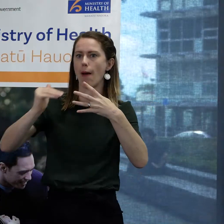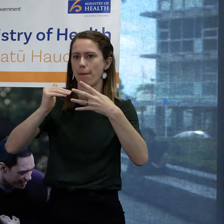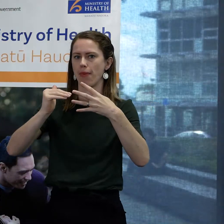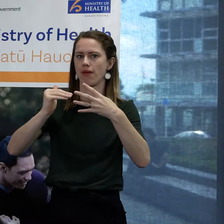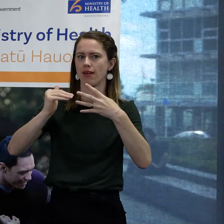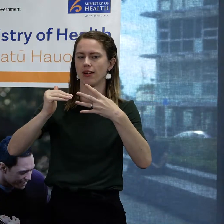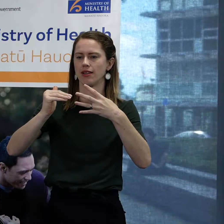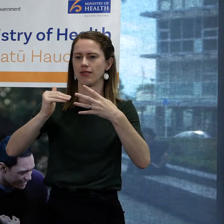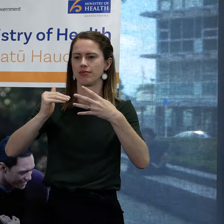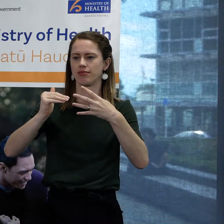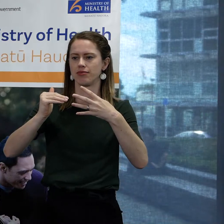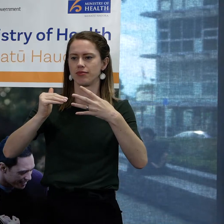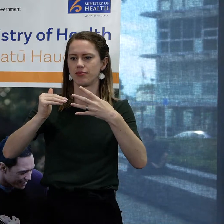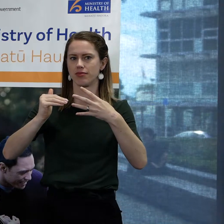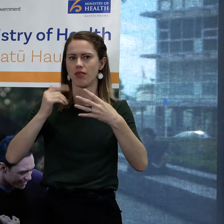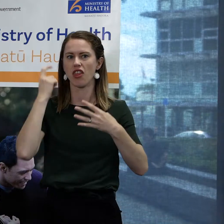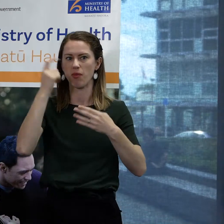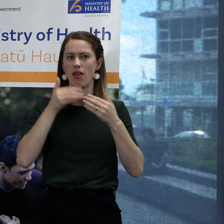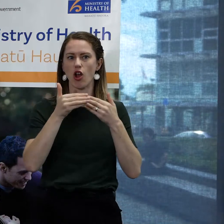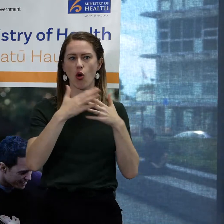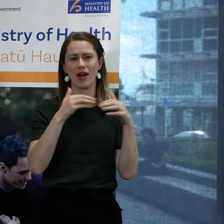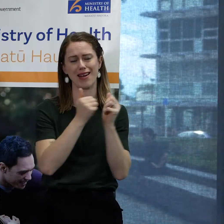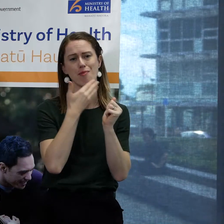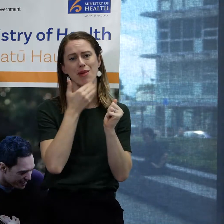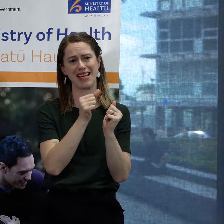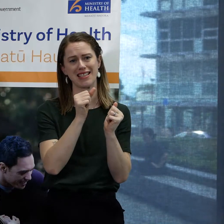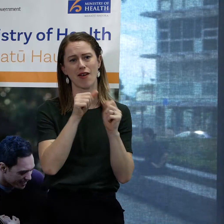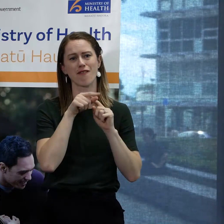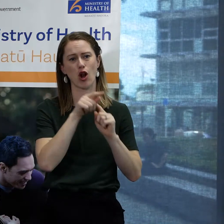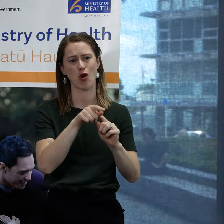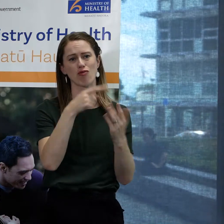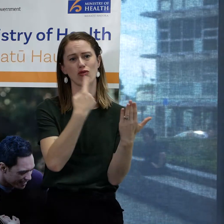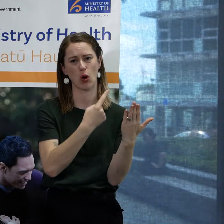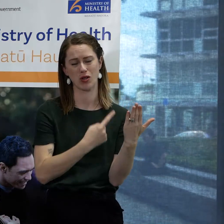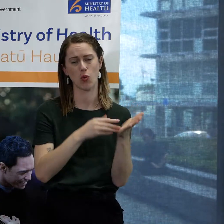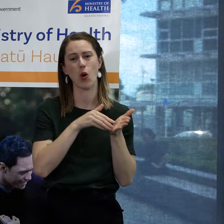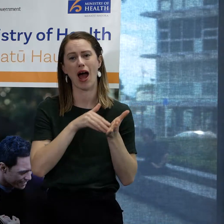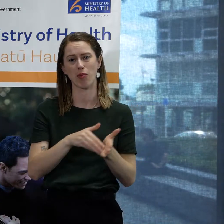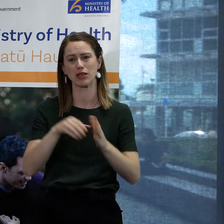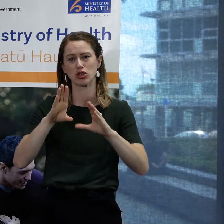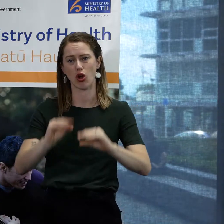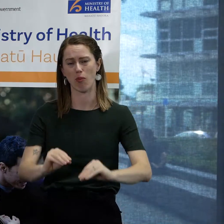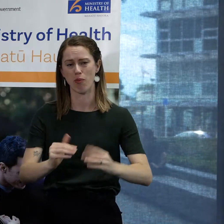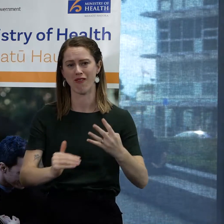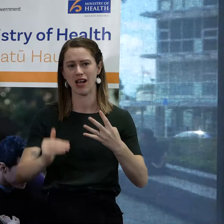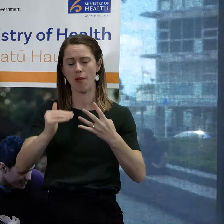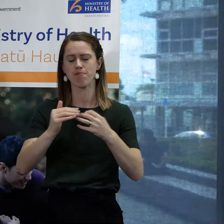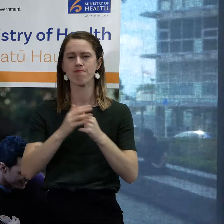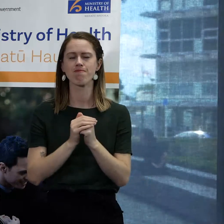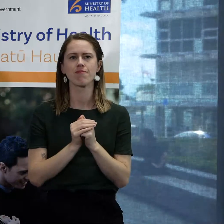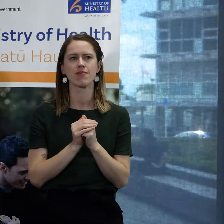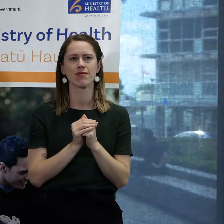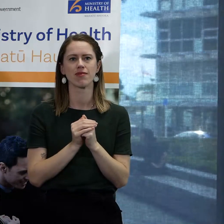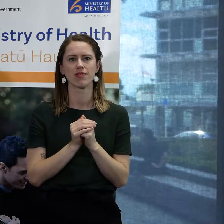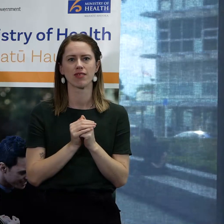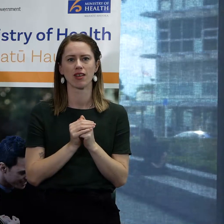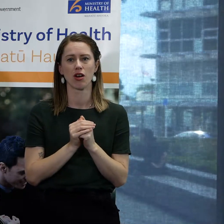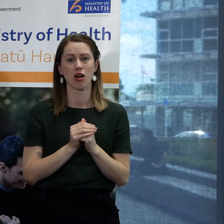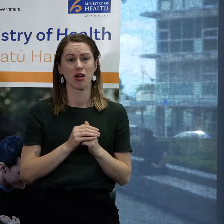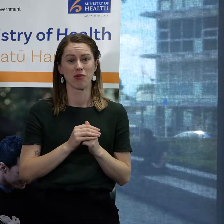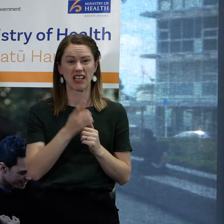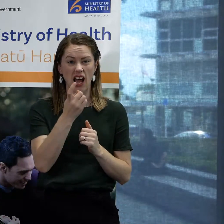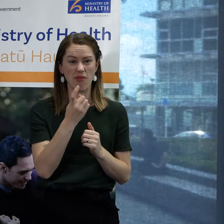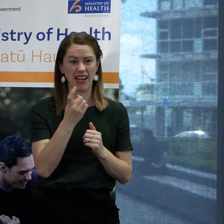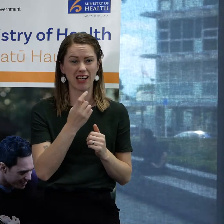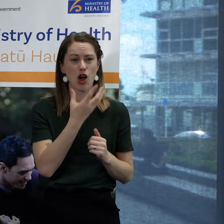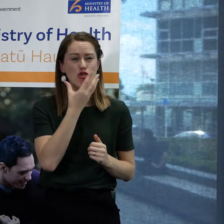levels, particularly with this long weekend coming. And I think this is a good opportunity for us to reflect on the fact that we would all like a good summer holiday